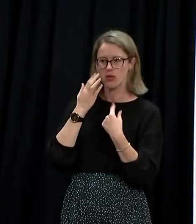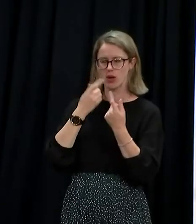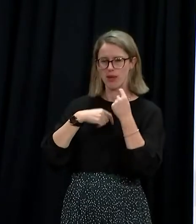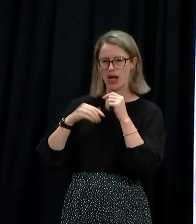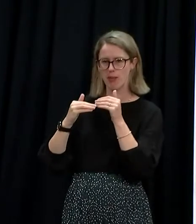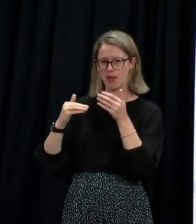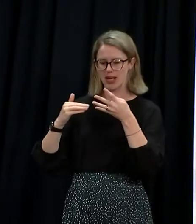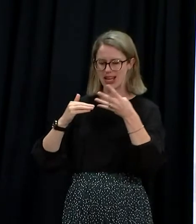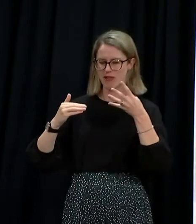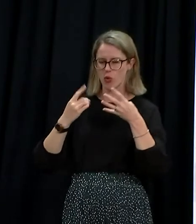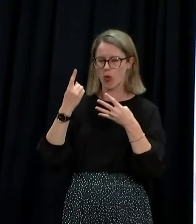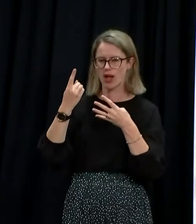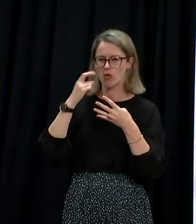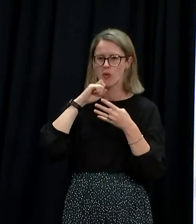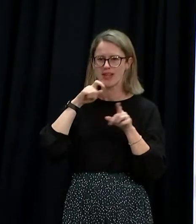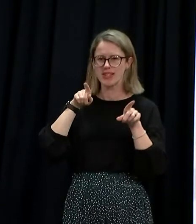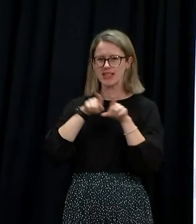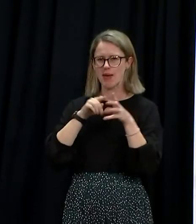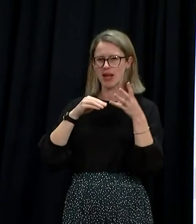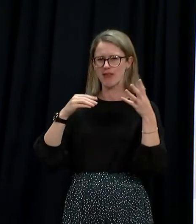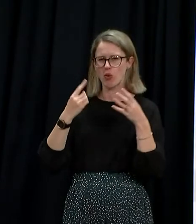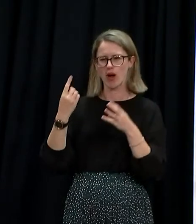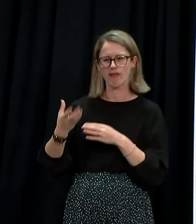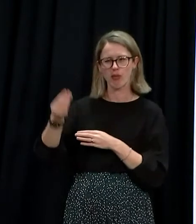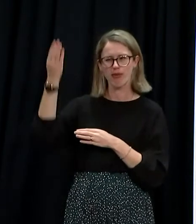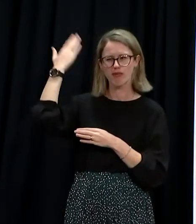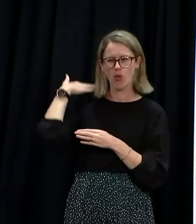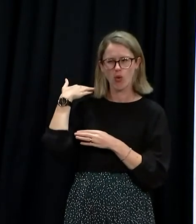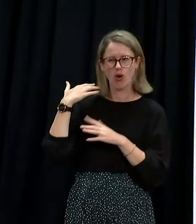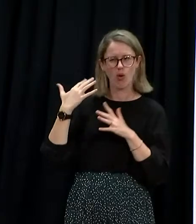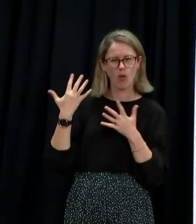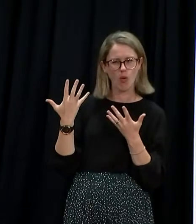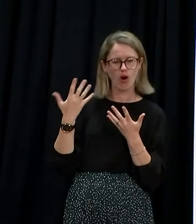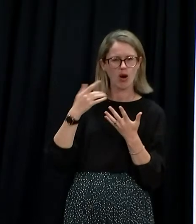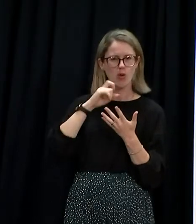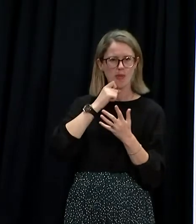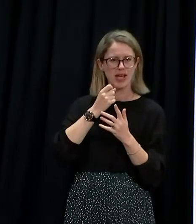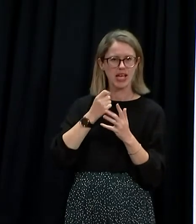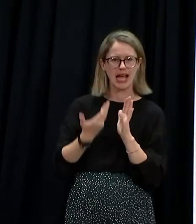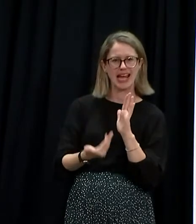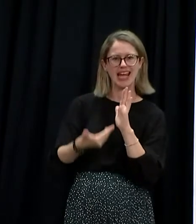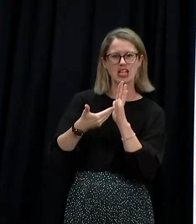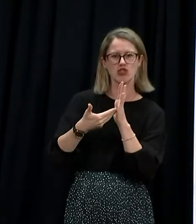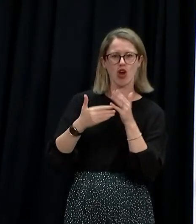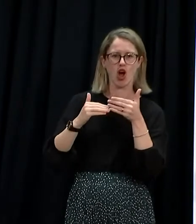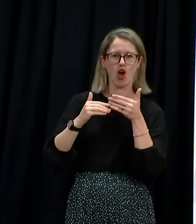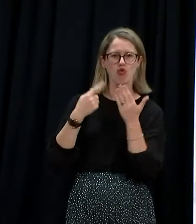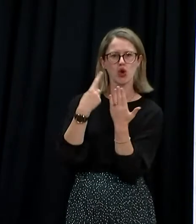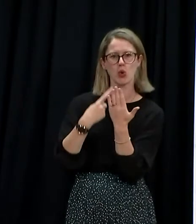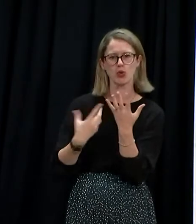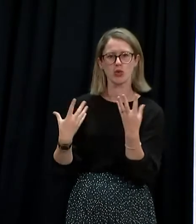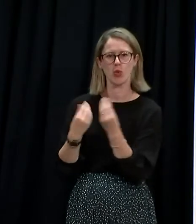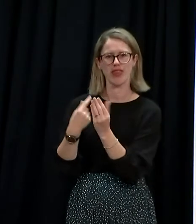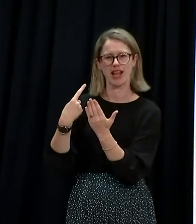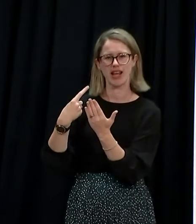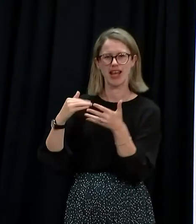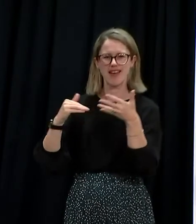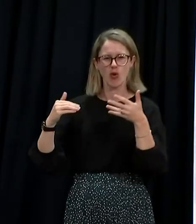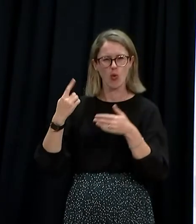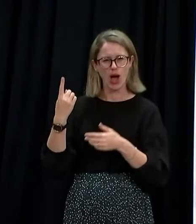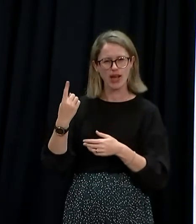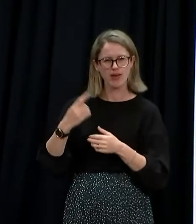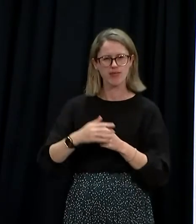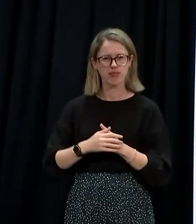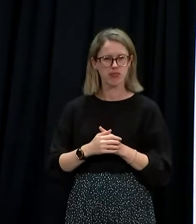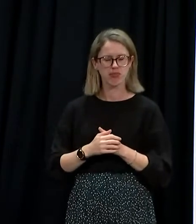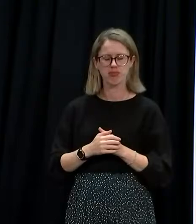1, if it's going to be the same level 1 that we've experienced before, or is this level 1 going to be essentially a level 1.5? Yeah, so we've asked